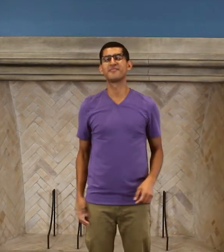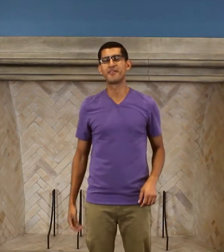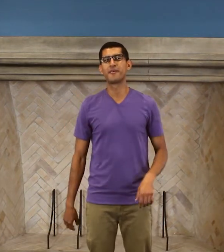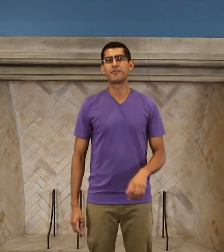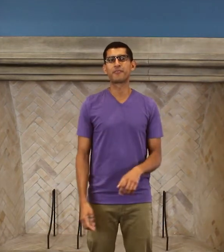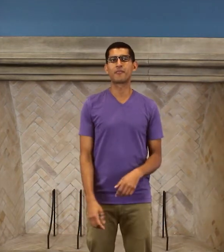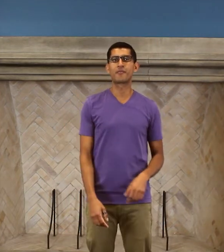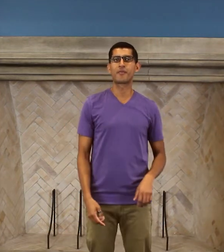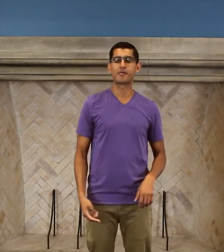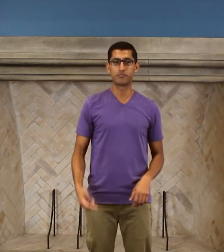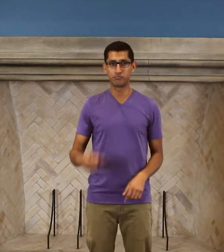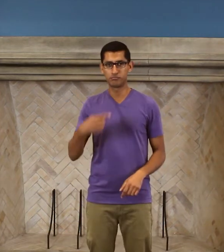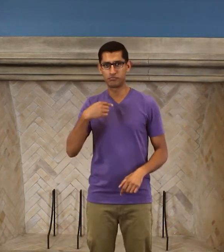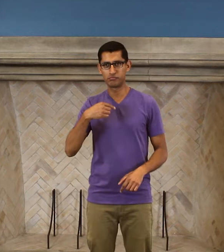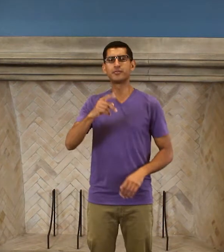5 years.